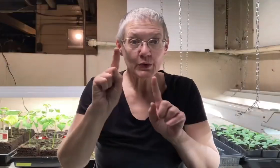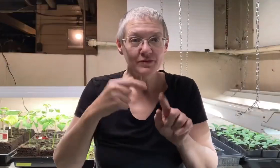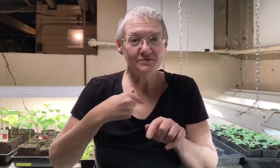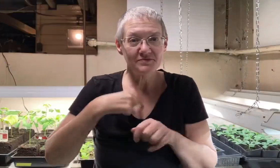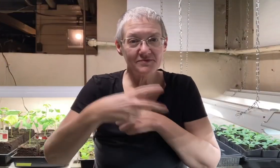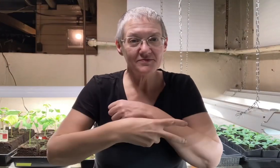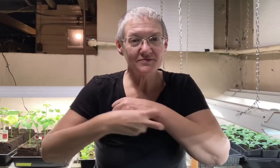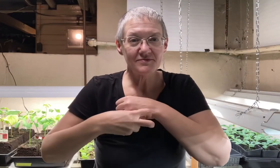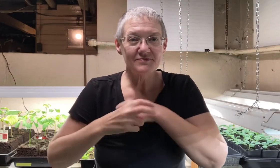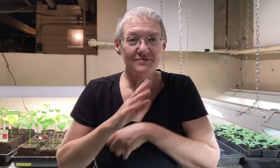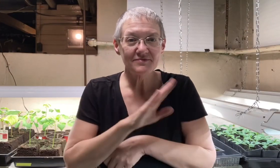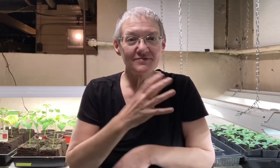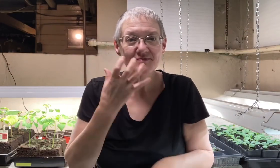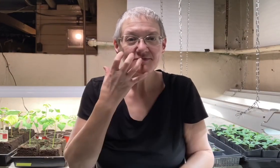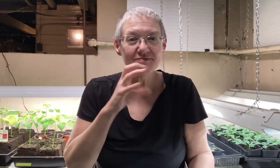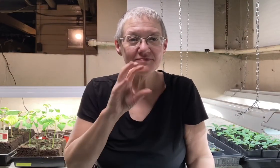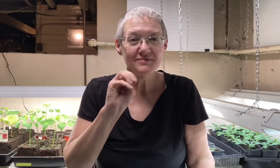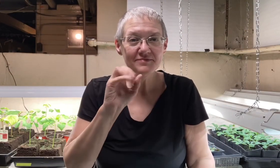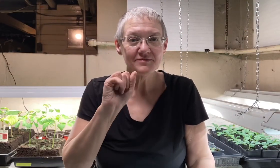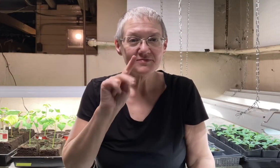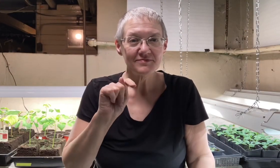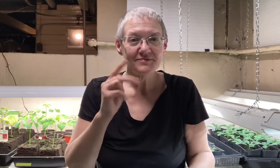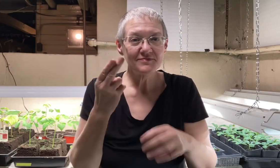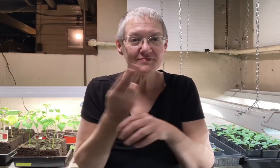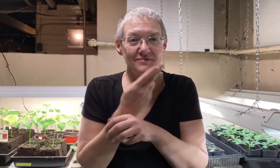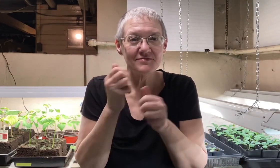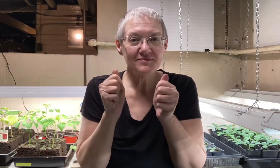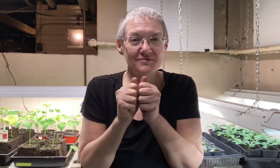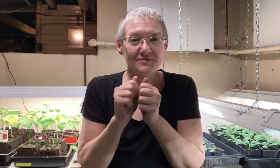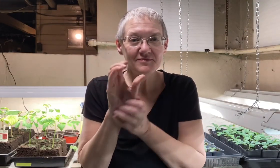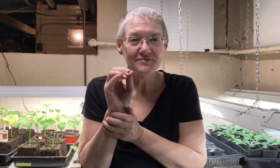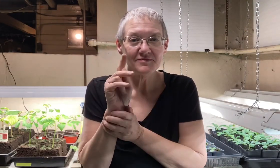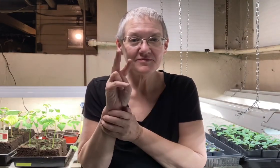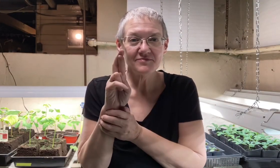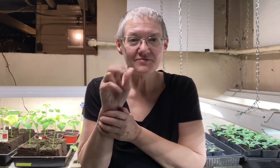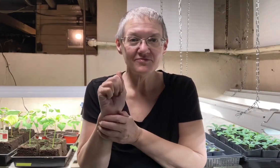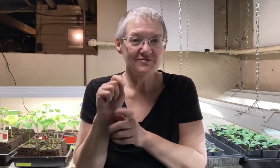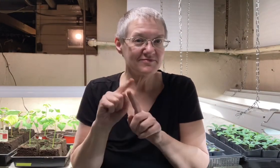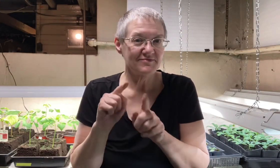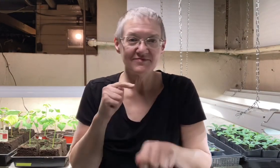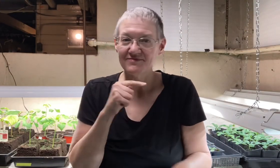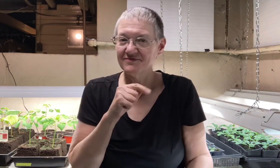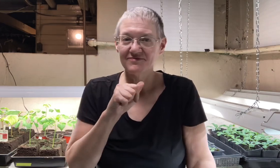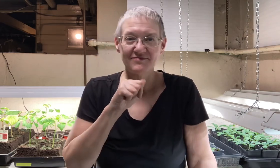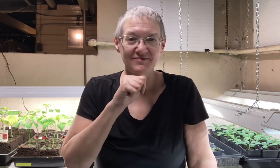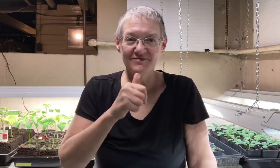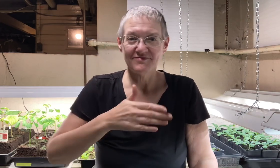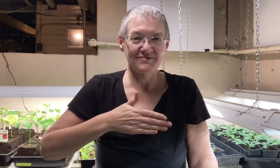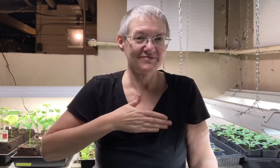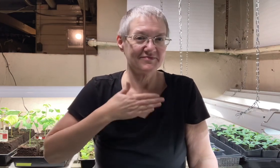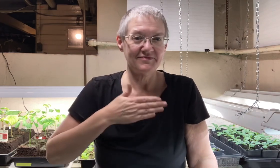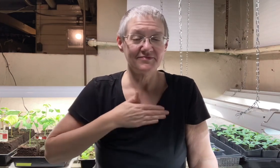Now the seeds, when they germinated, I stole their heat mat for the okra, and they were not